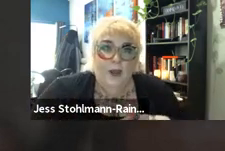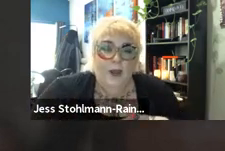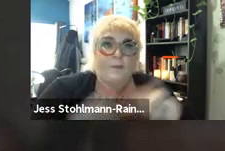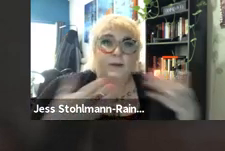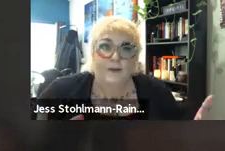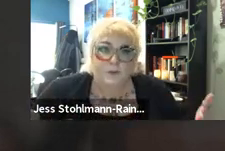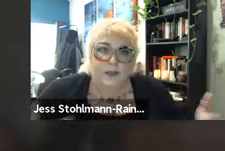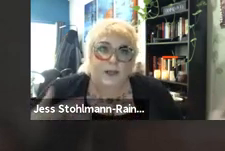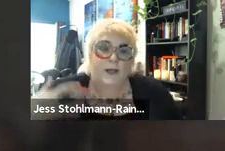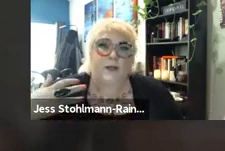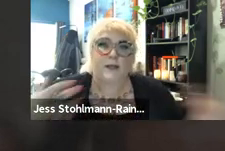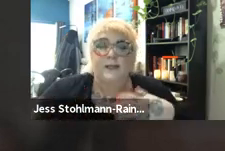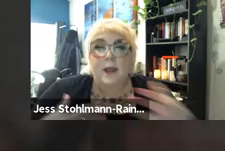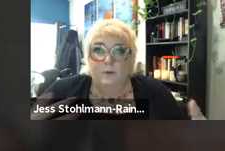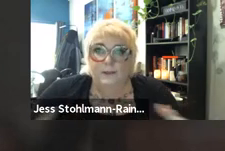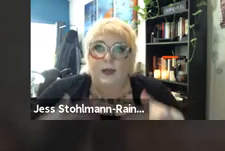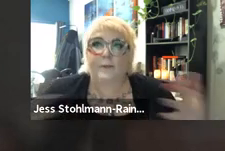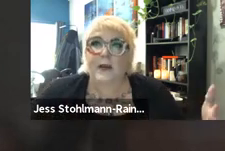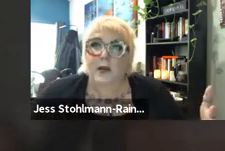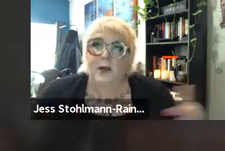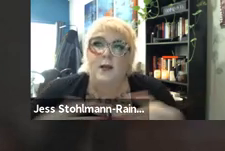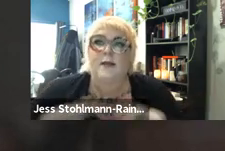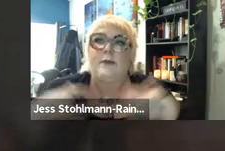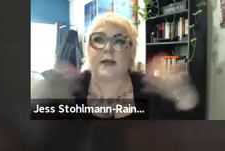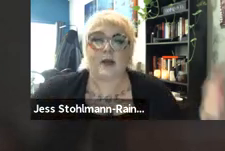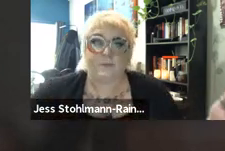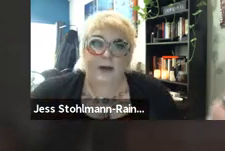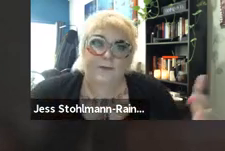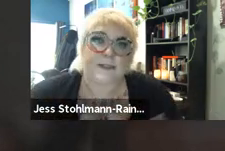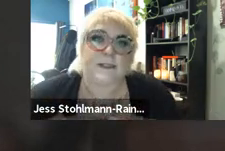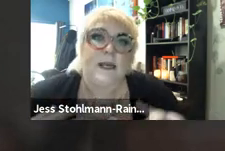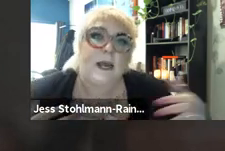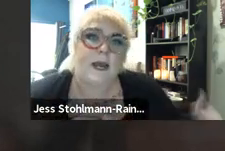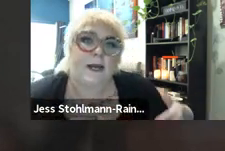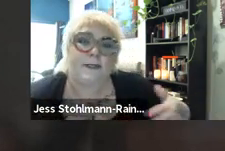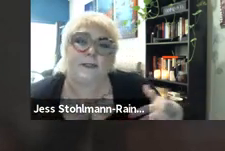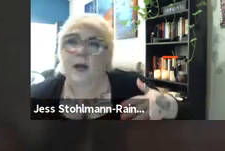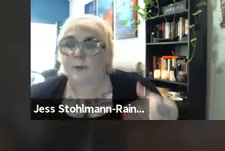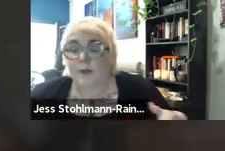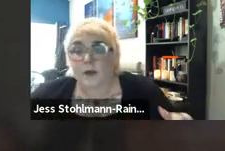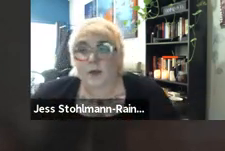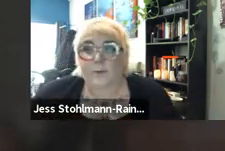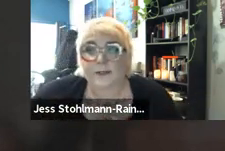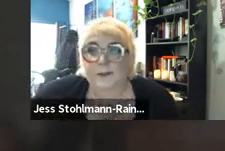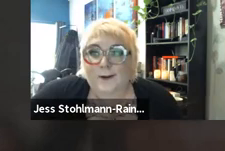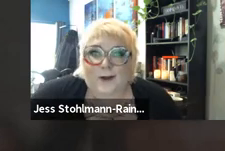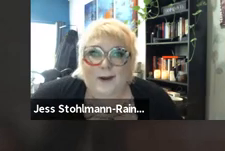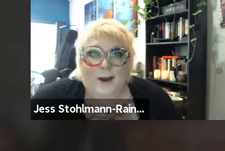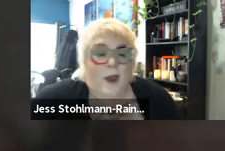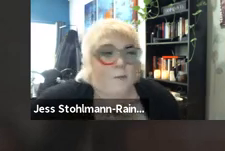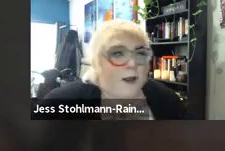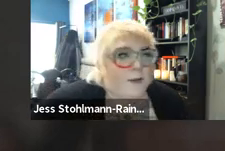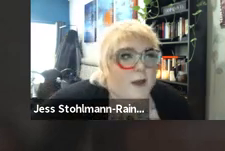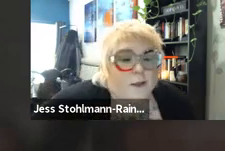uh but eventually these networks got bigger they became non-profits and uh and then the government started